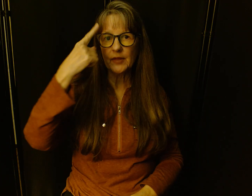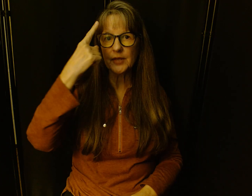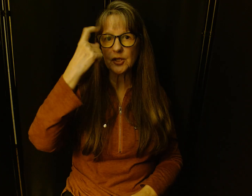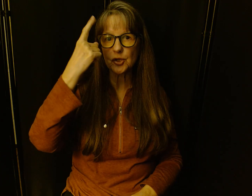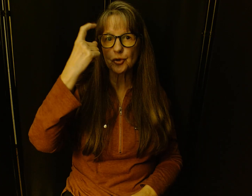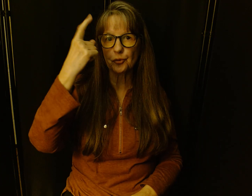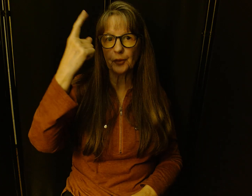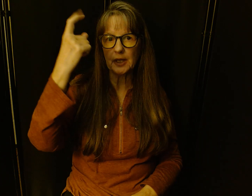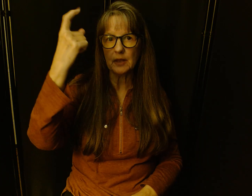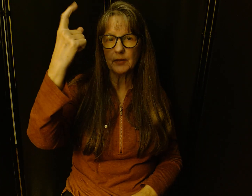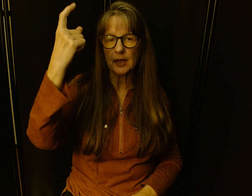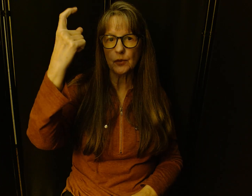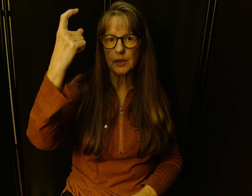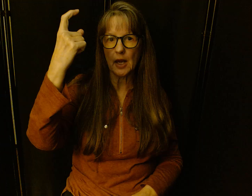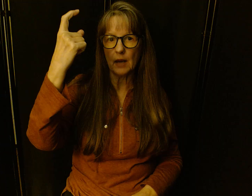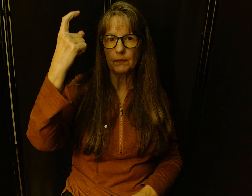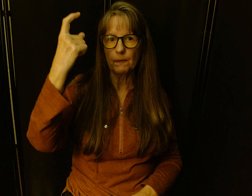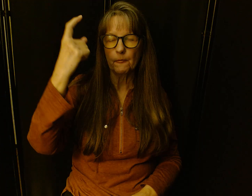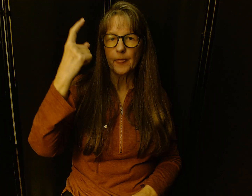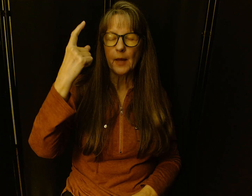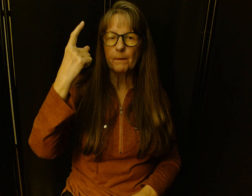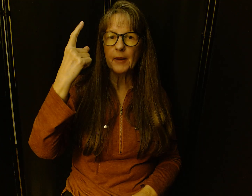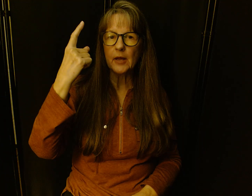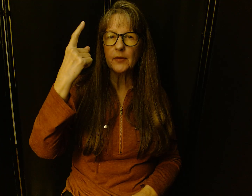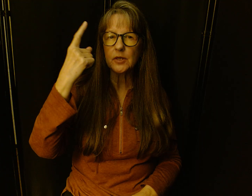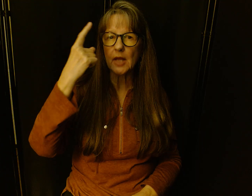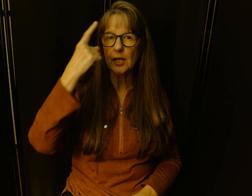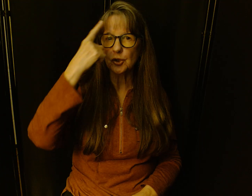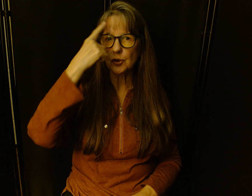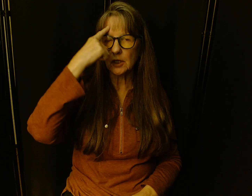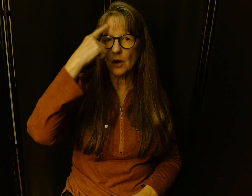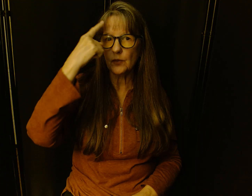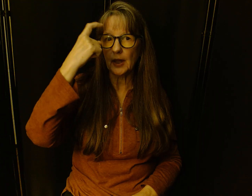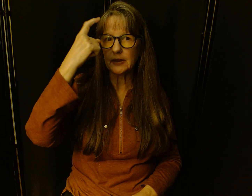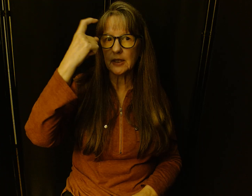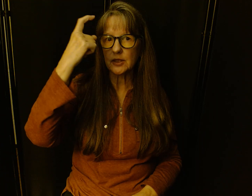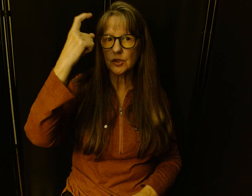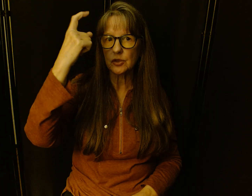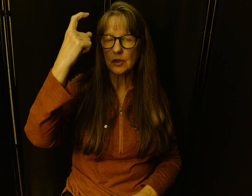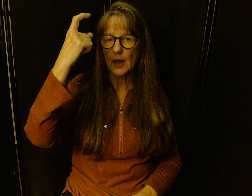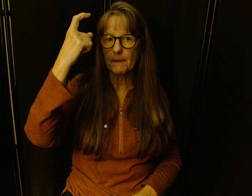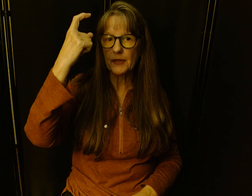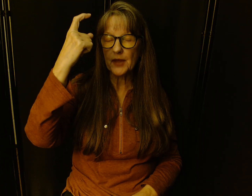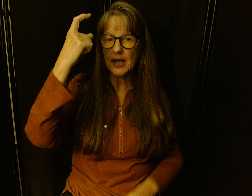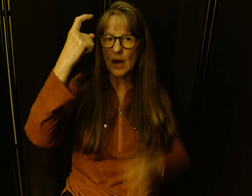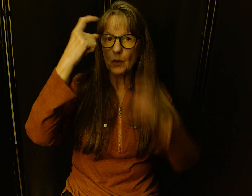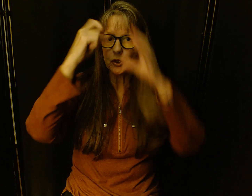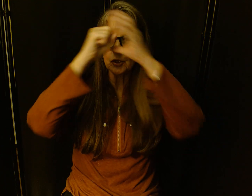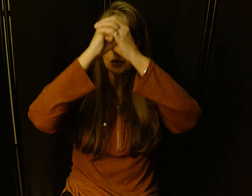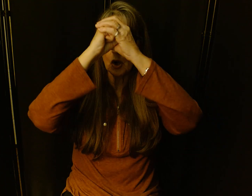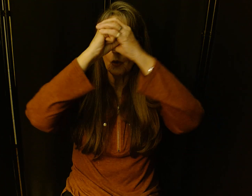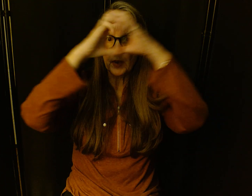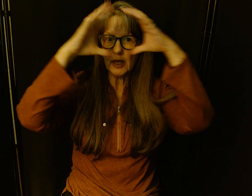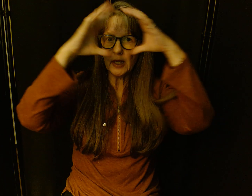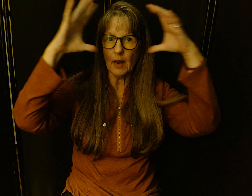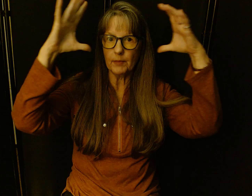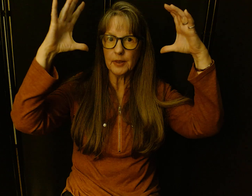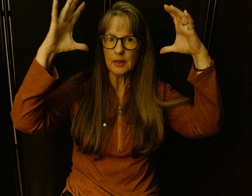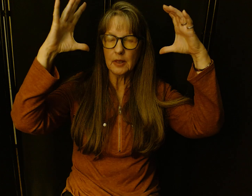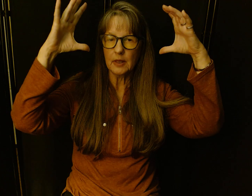is dream that goes up. But in this case, you could go like this, but then I want you to open it up. Remember,